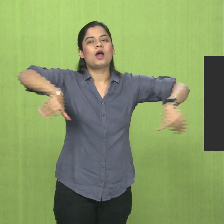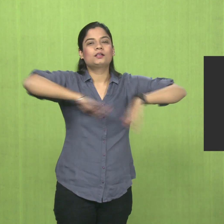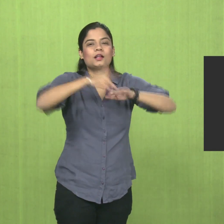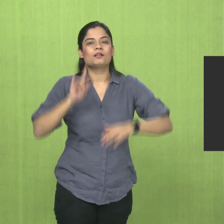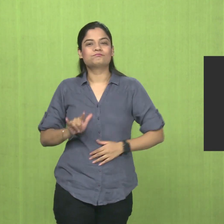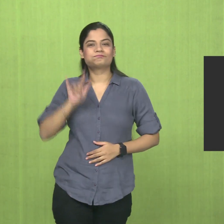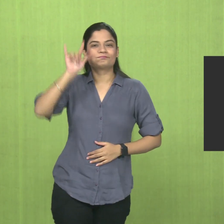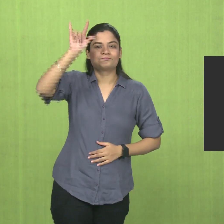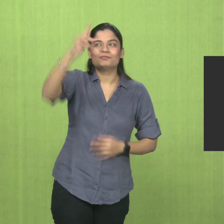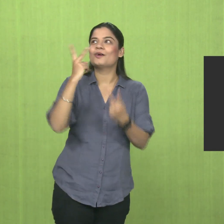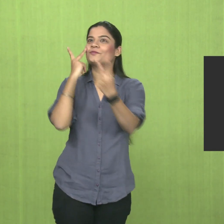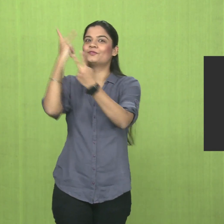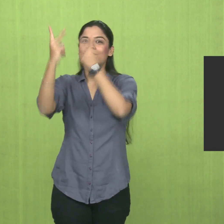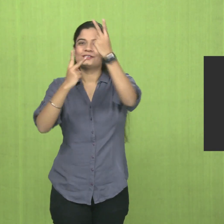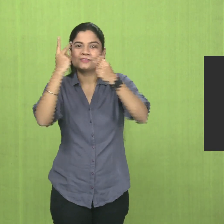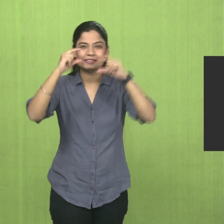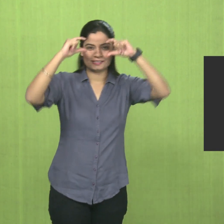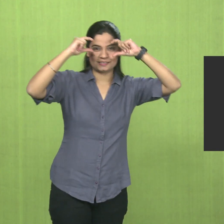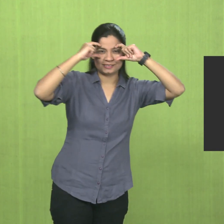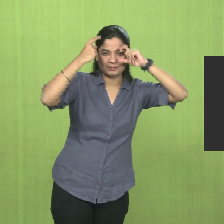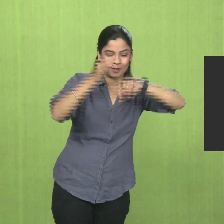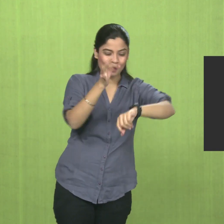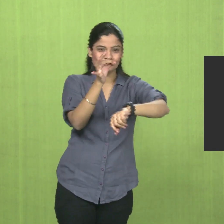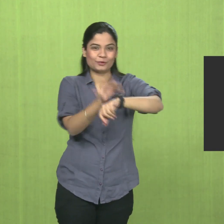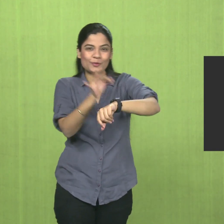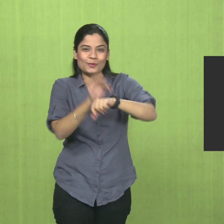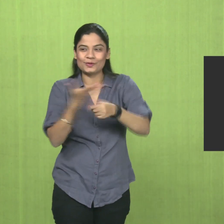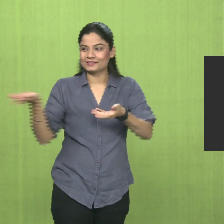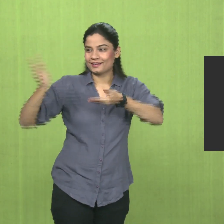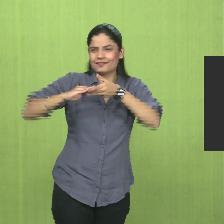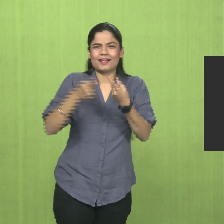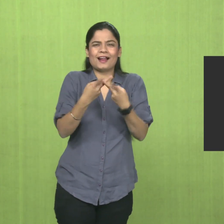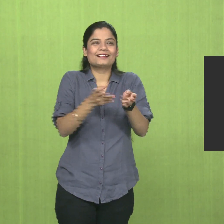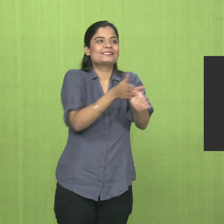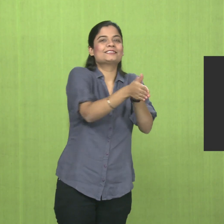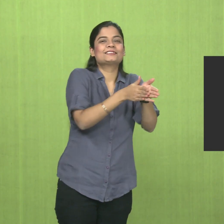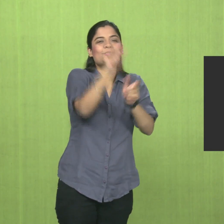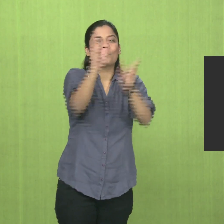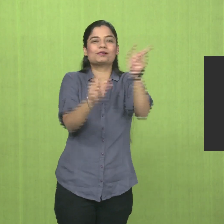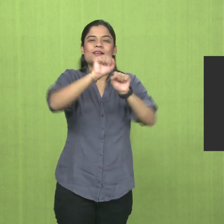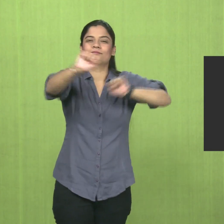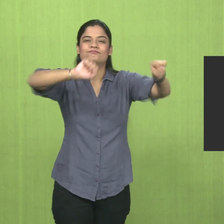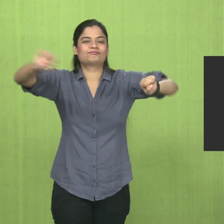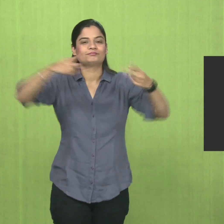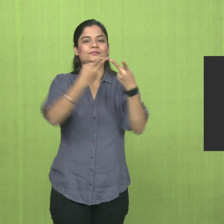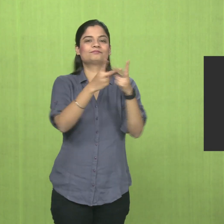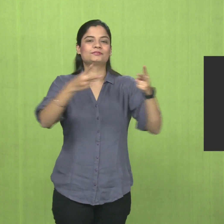traveling, swimming, visiting different places, buying, shopping, etc. So, different